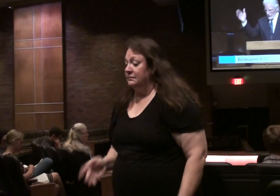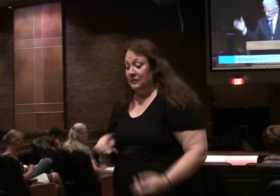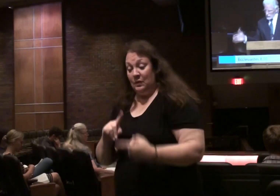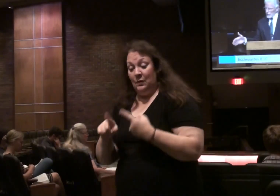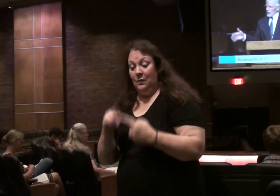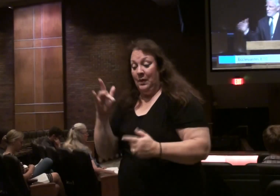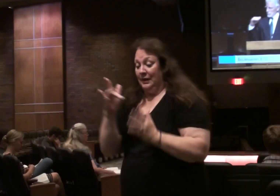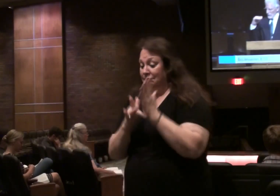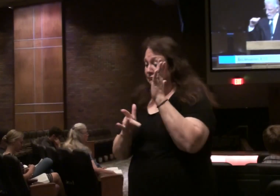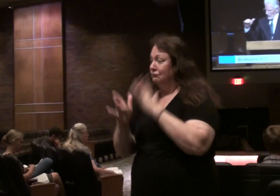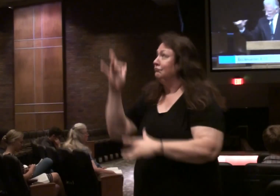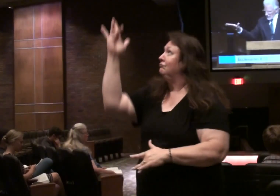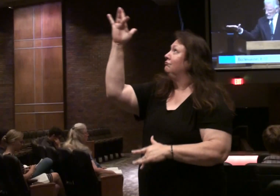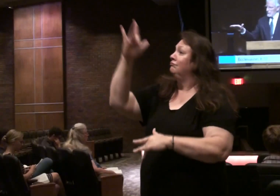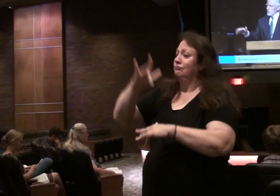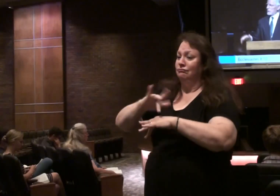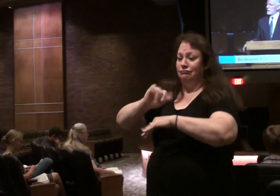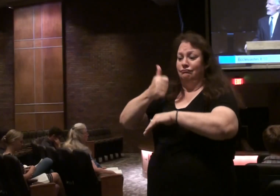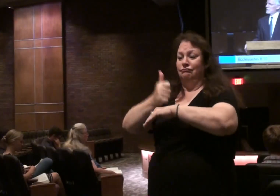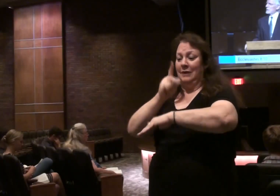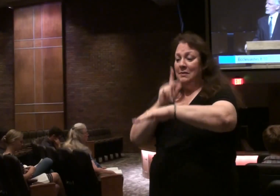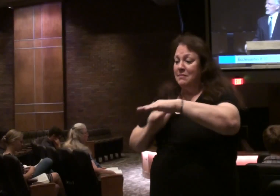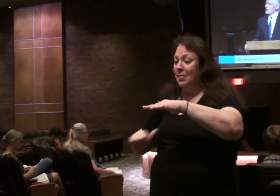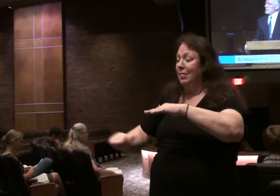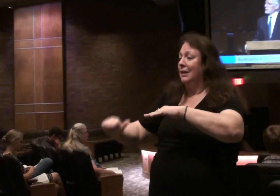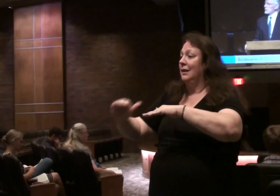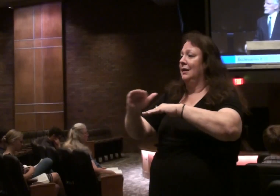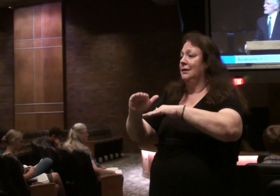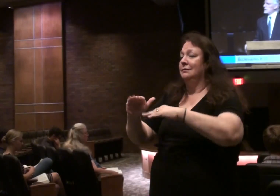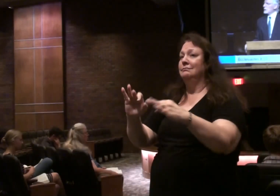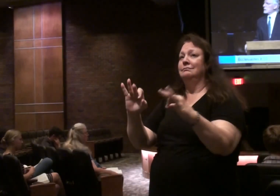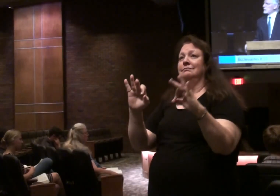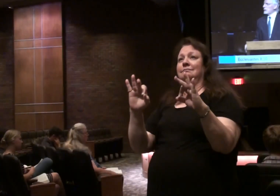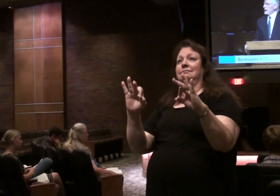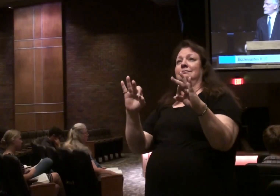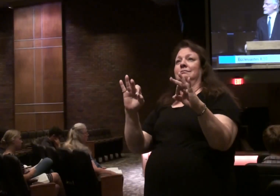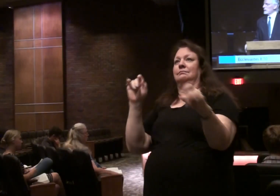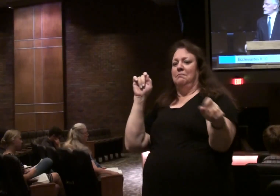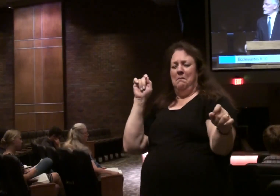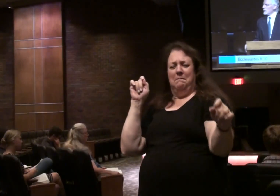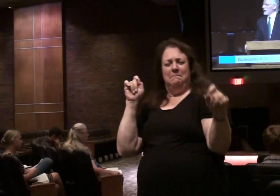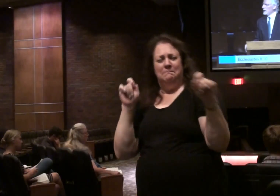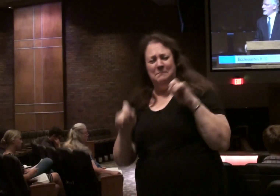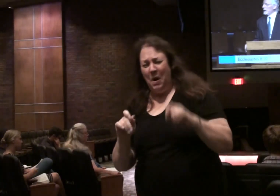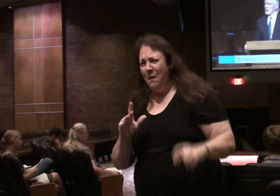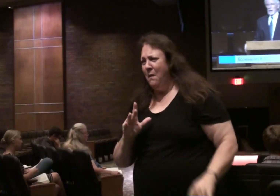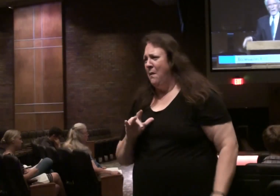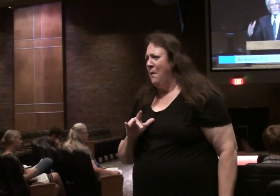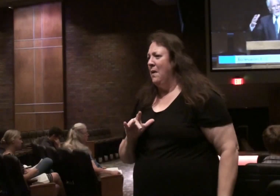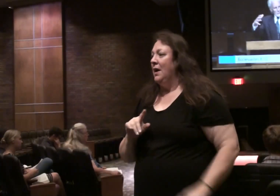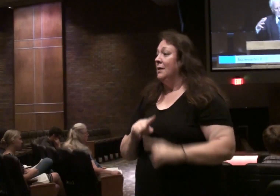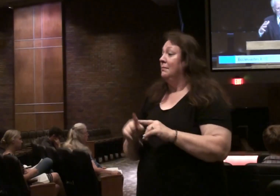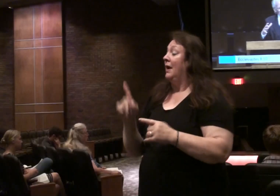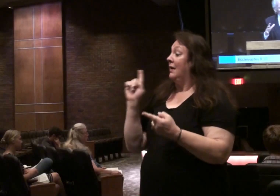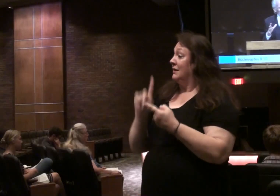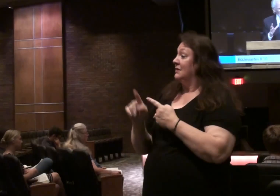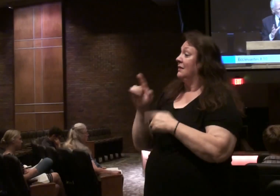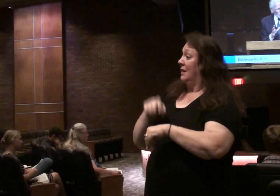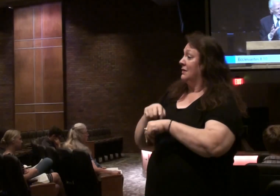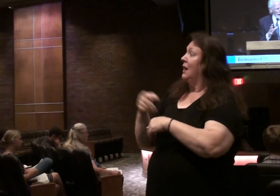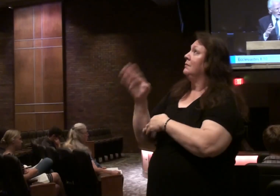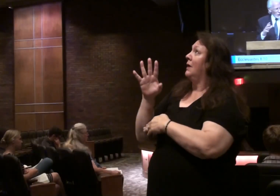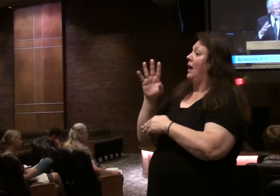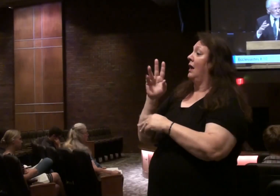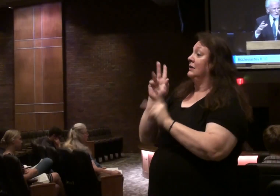When Christ comes and the kingdom is established, then we'll see some real changes. Until then, God's people need to